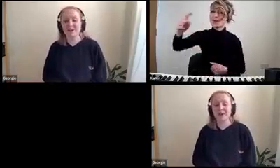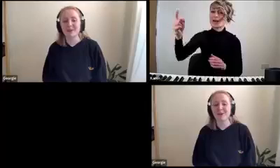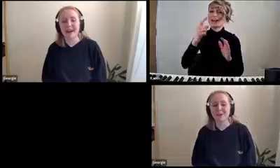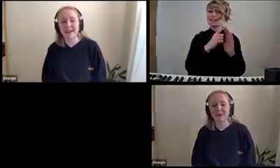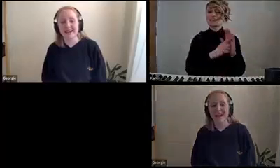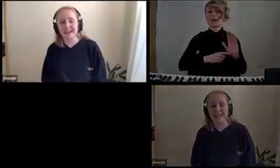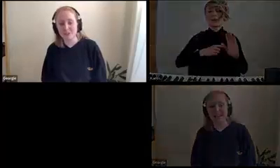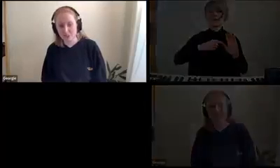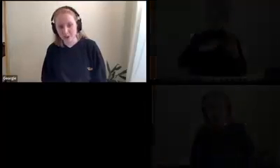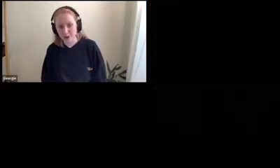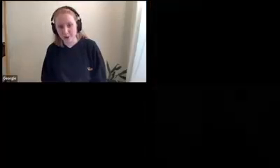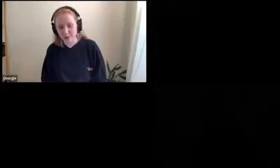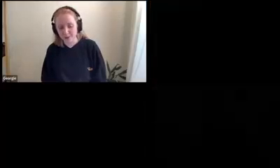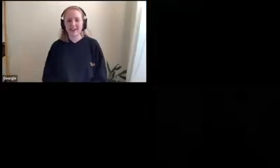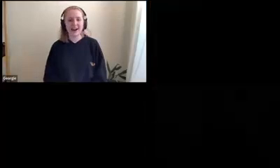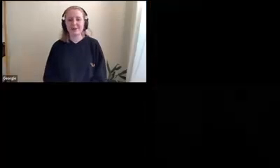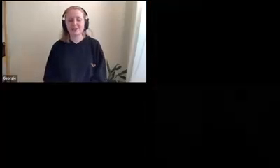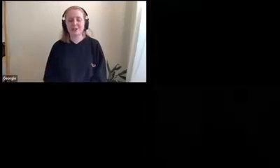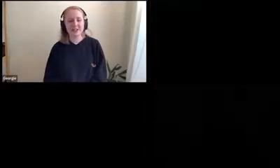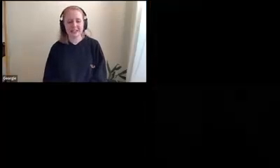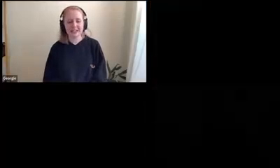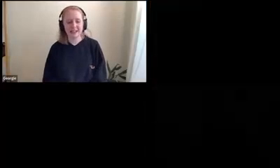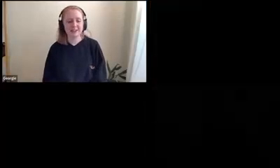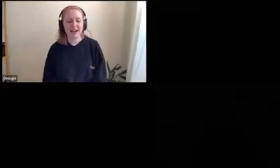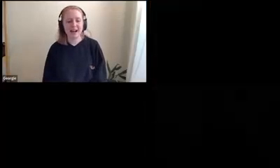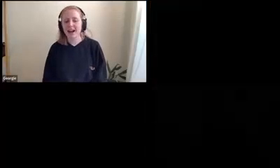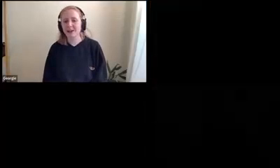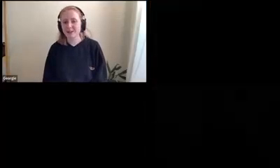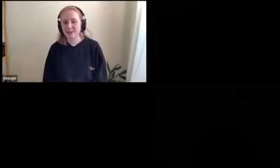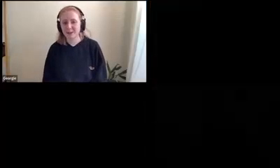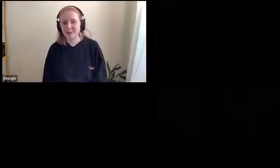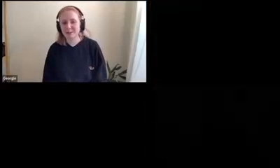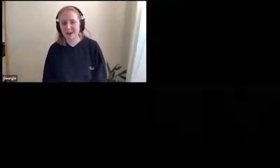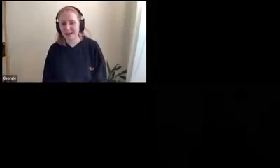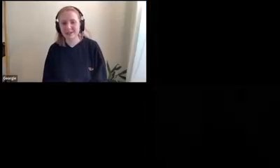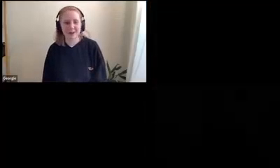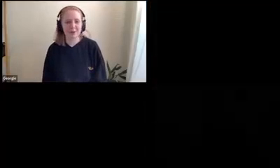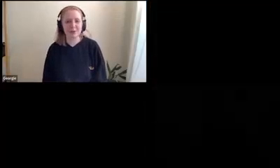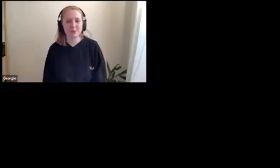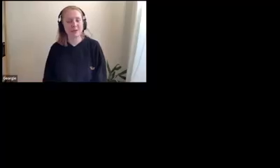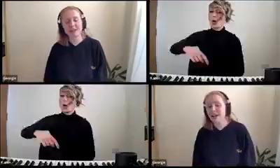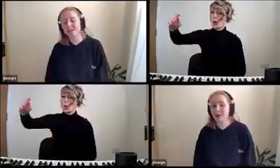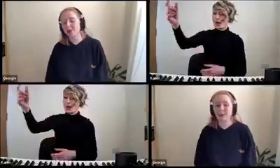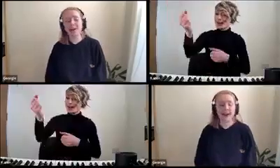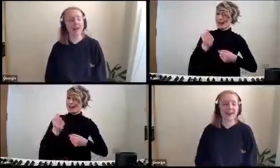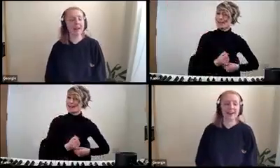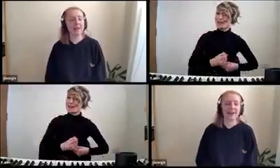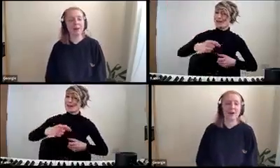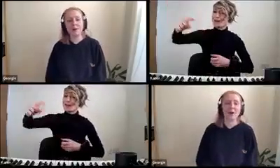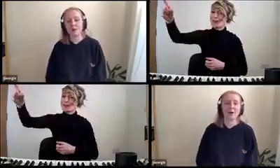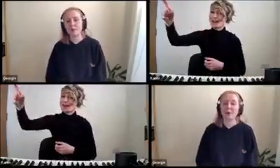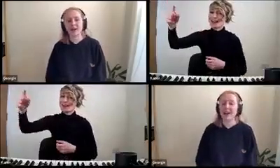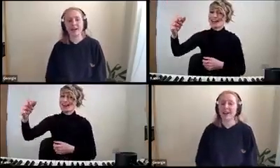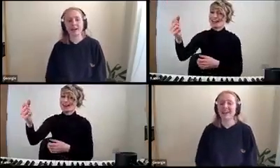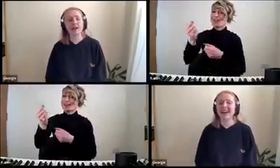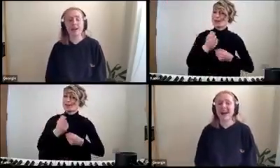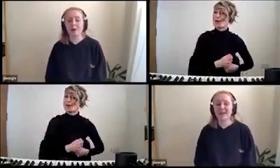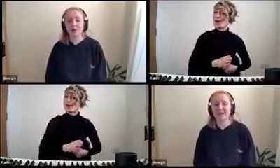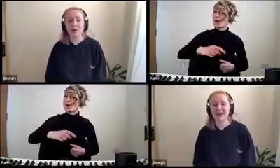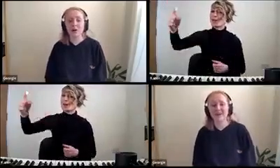away, Joe. When I was just a little lad, so my mammy told me, away, haul away, we'll haul